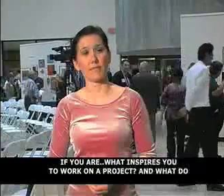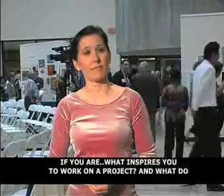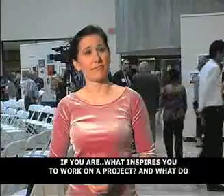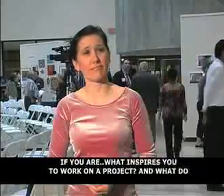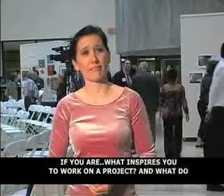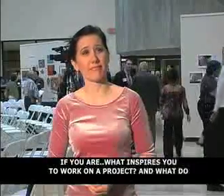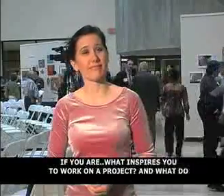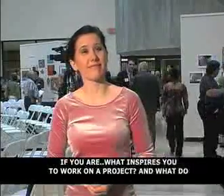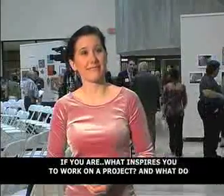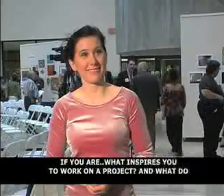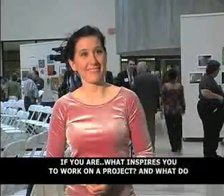to work on a project, and what do you,